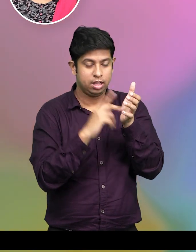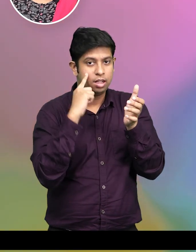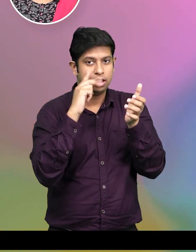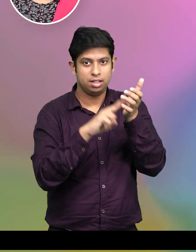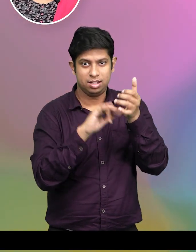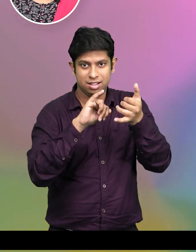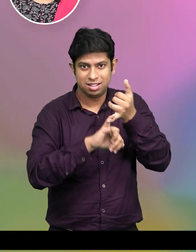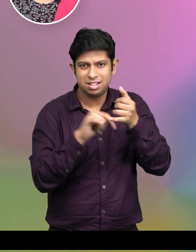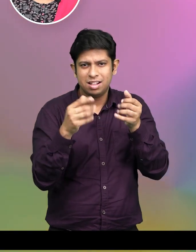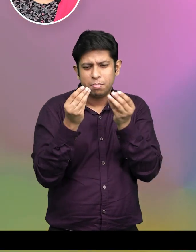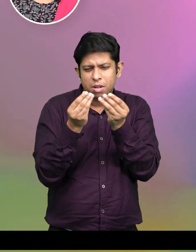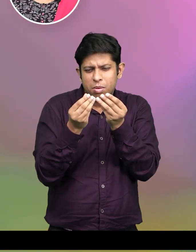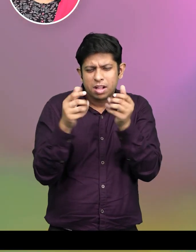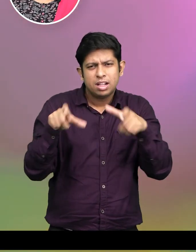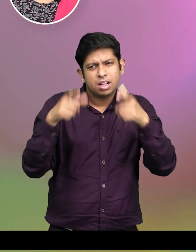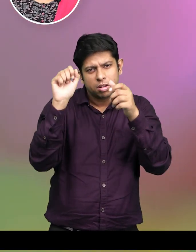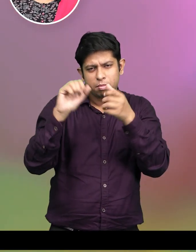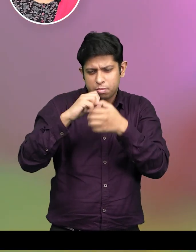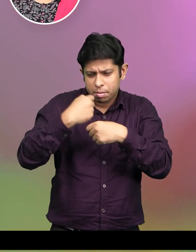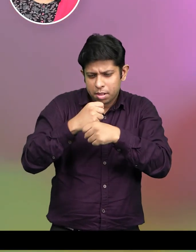tannins,